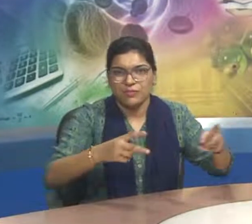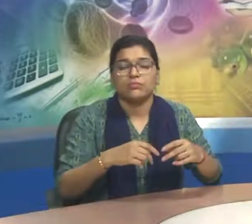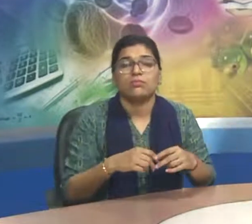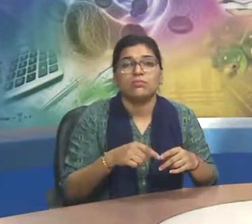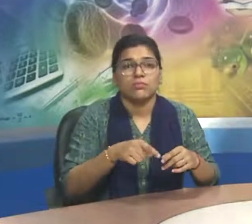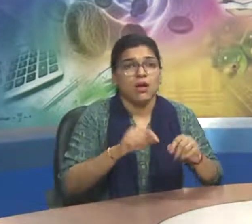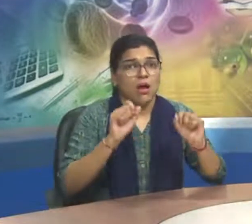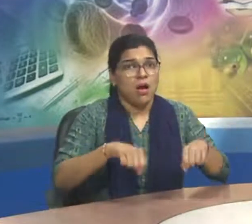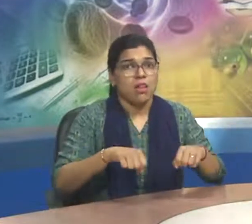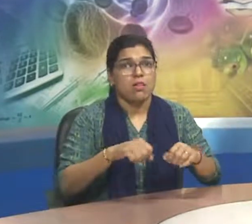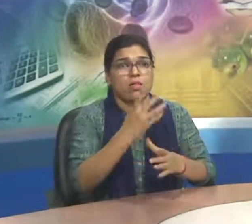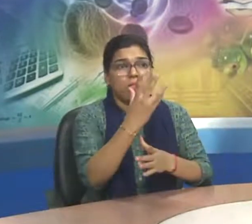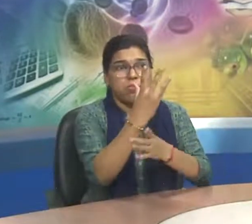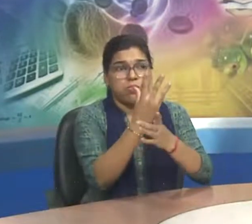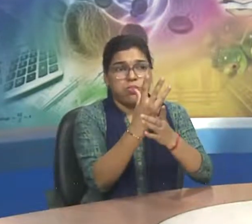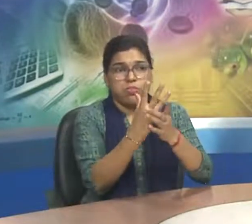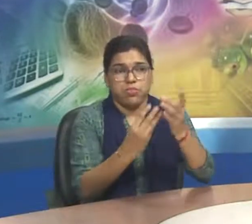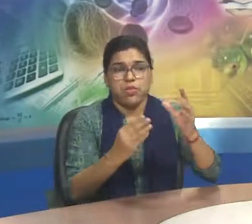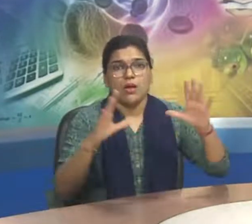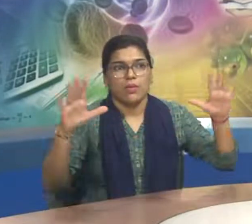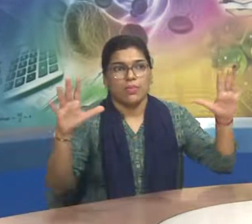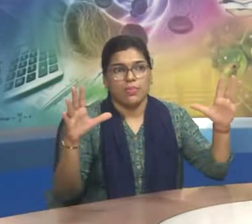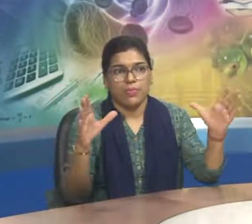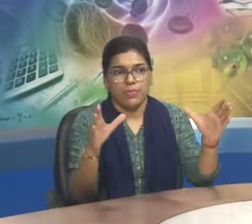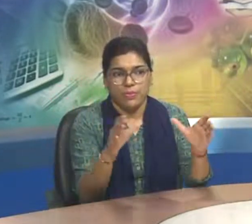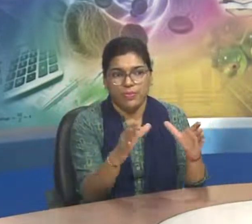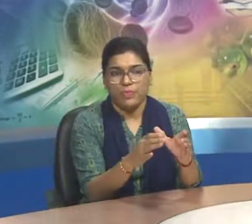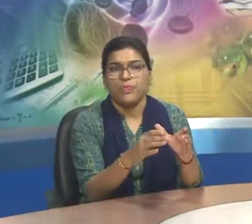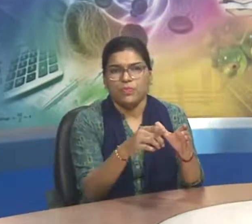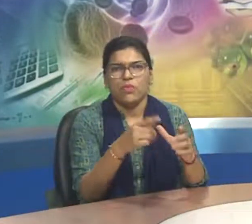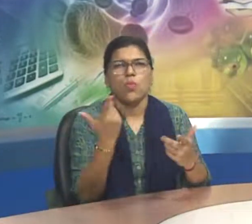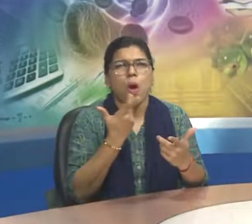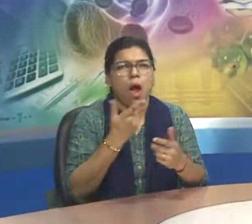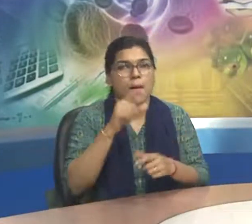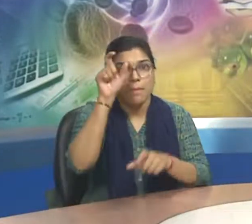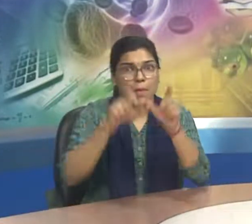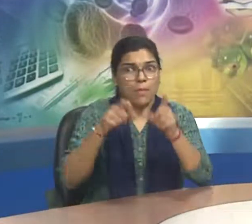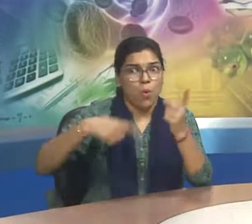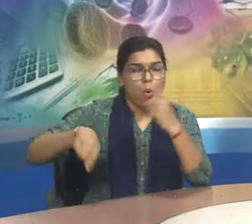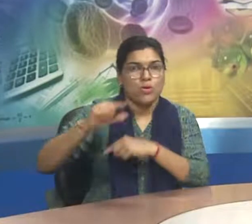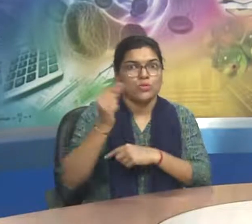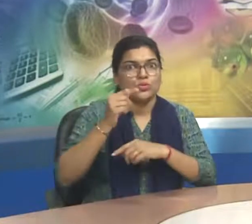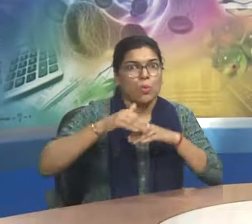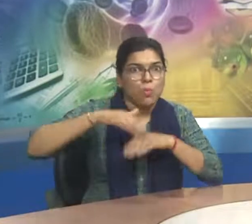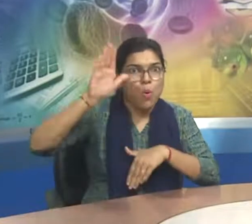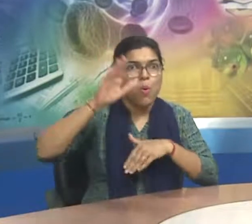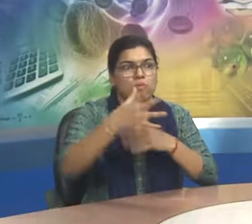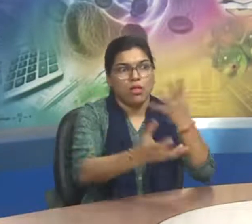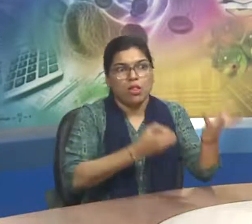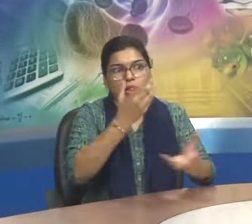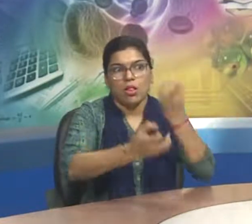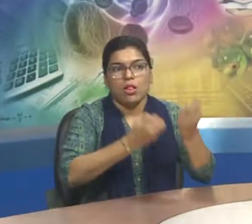on one hand, the natural resources are fast and depleting because of the